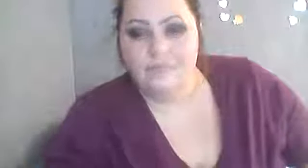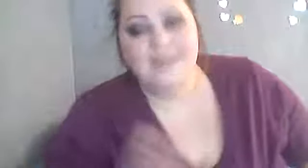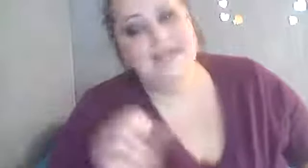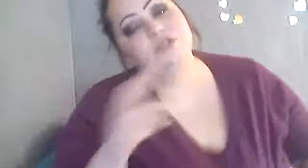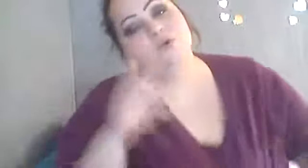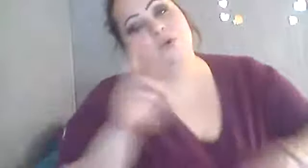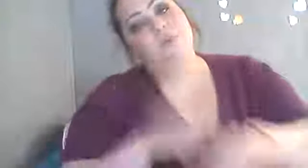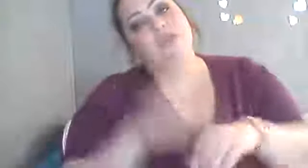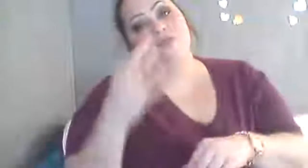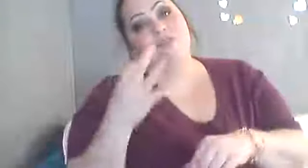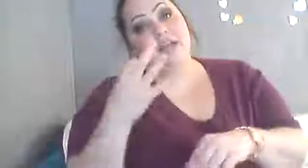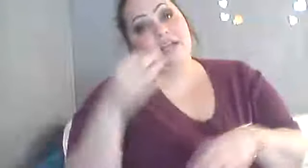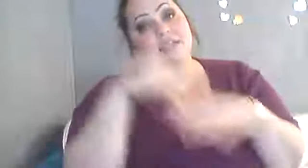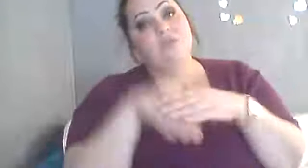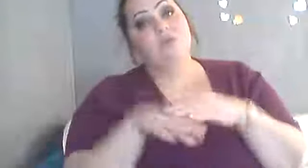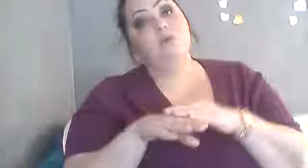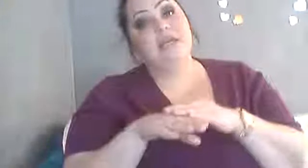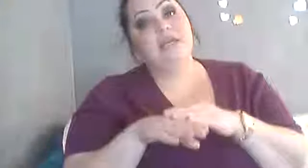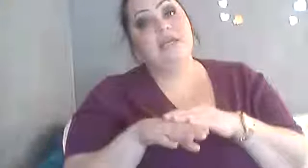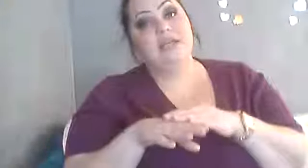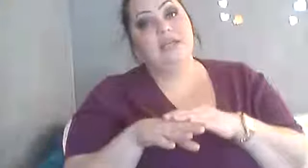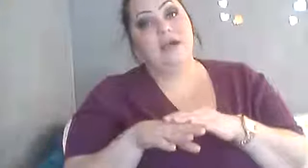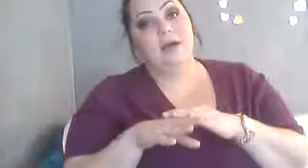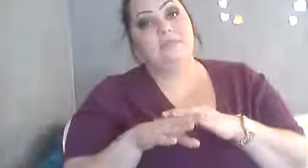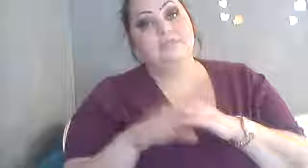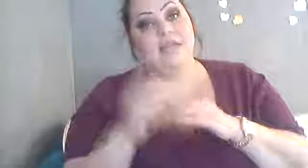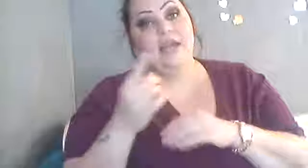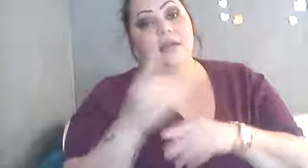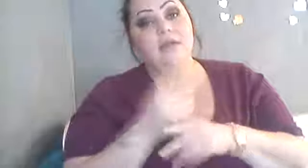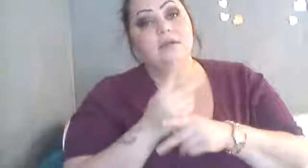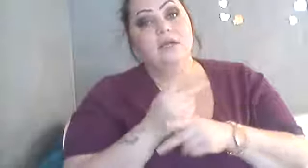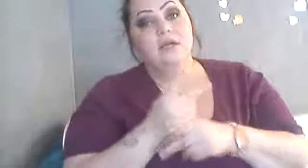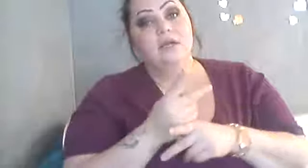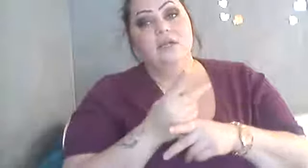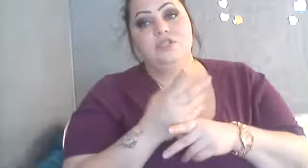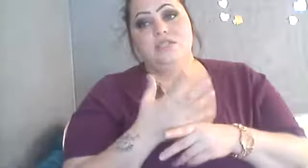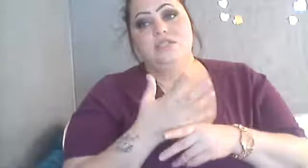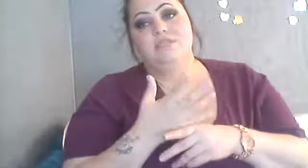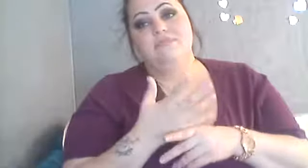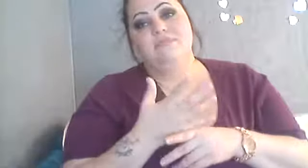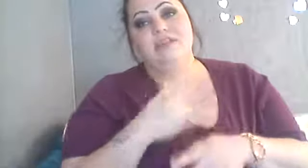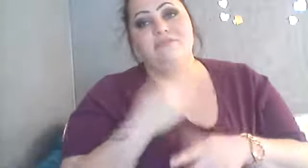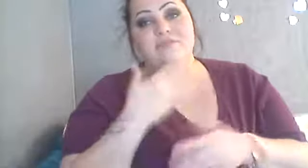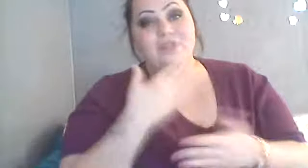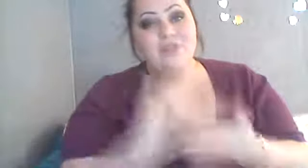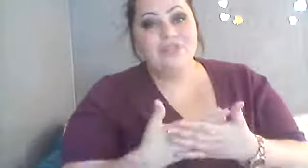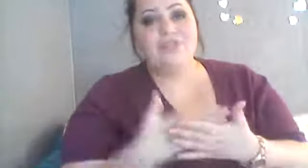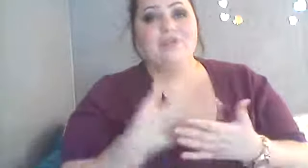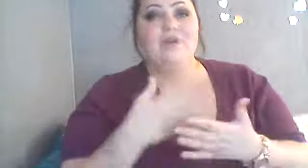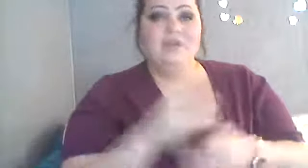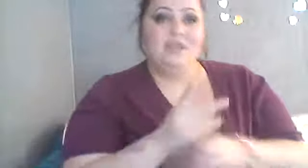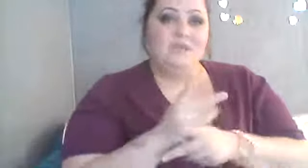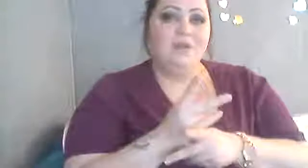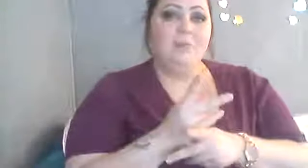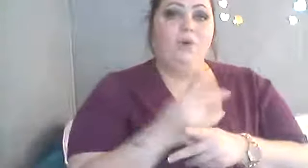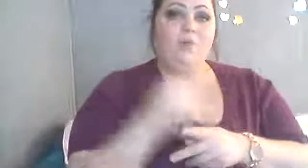Yeah, so normally on Fridays, he will be in daycare. Just, he's not feeling good. So I've been keeping him home